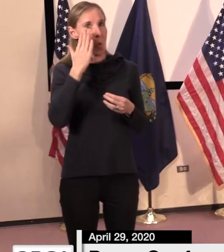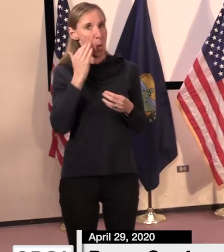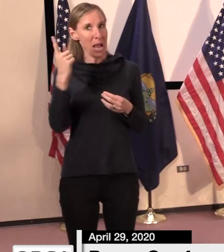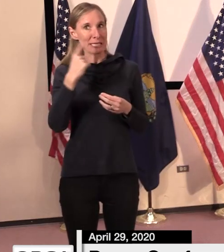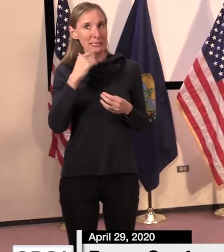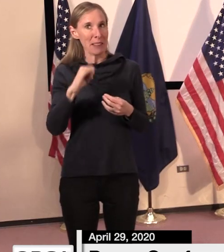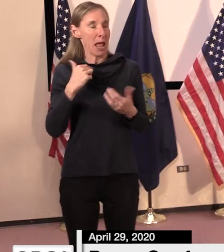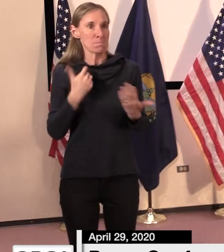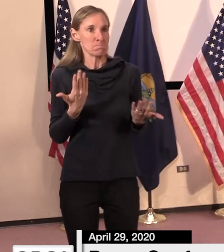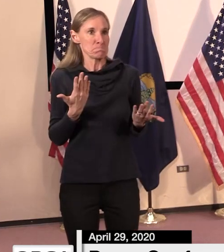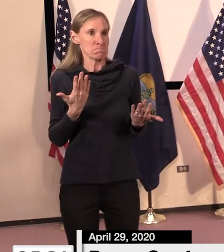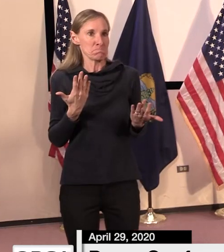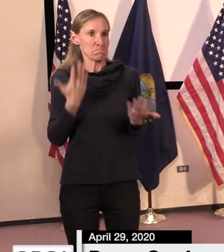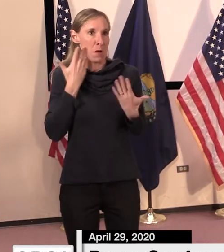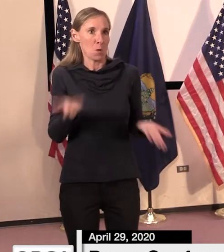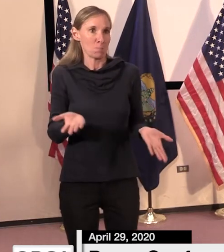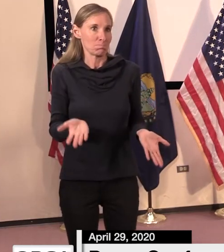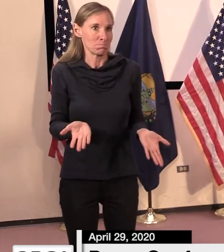he would say that.